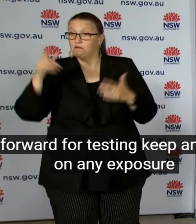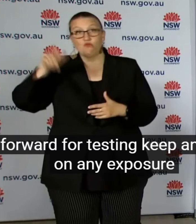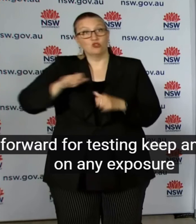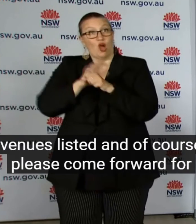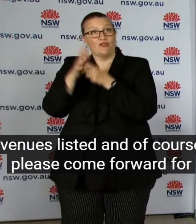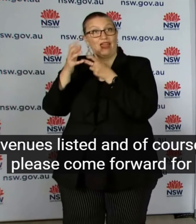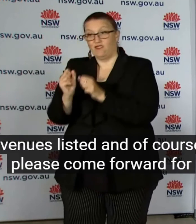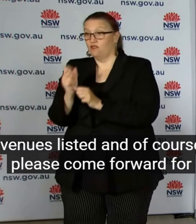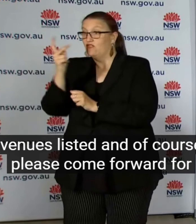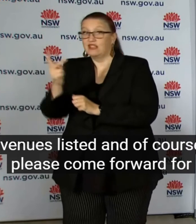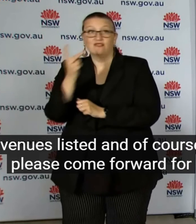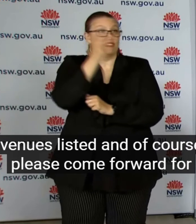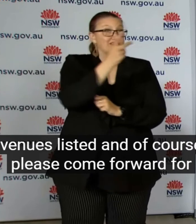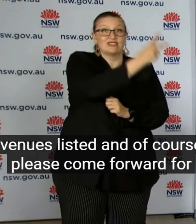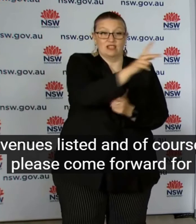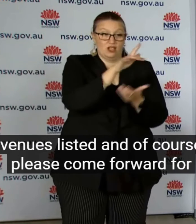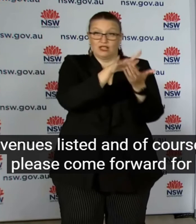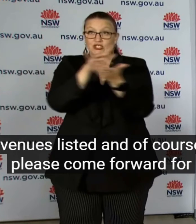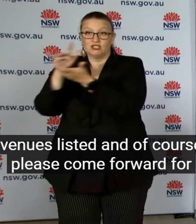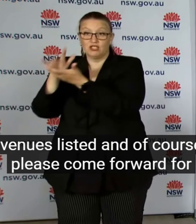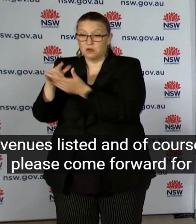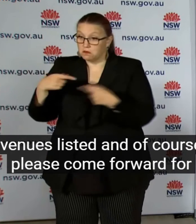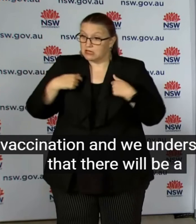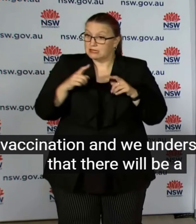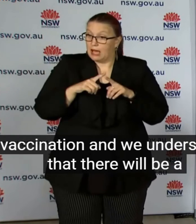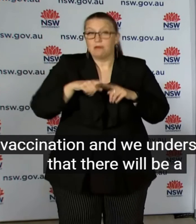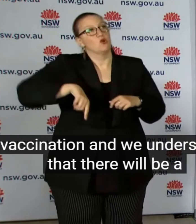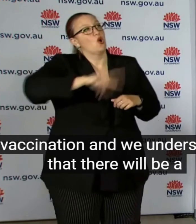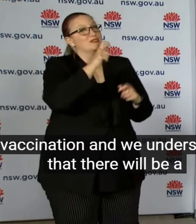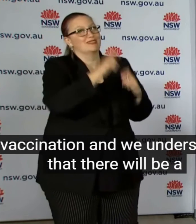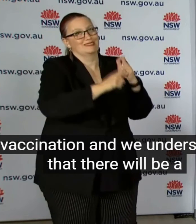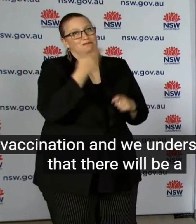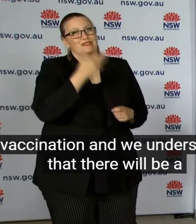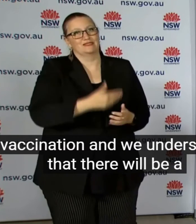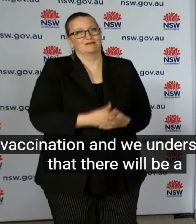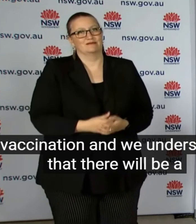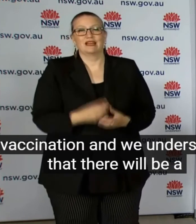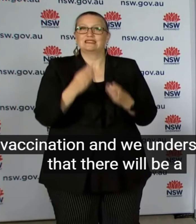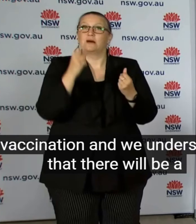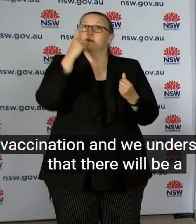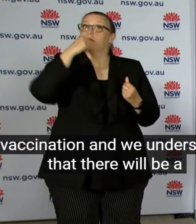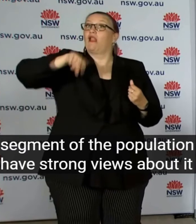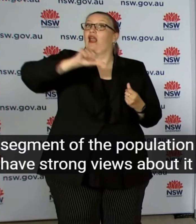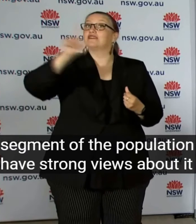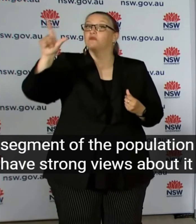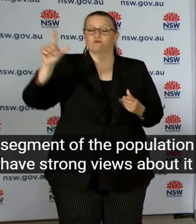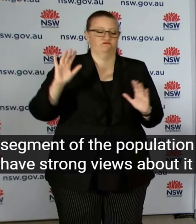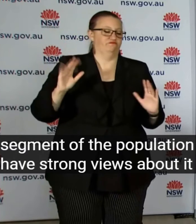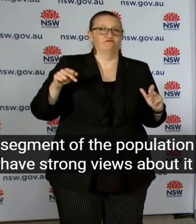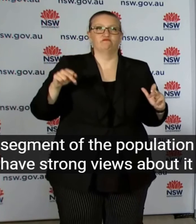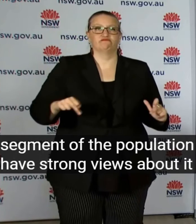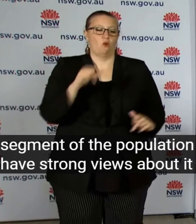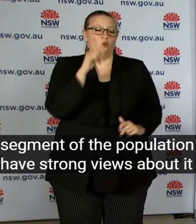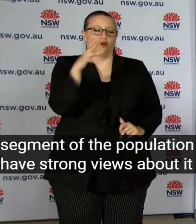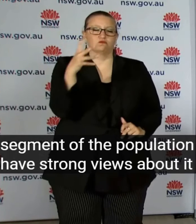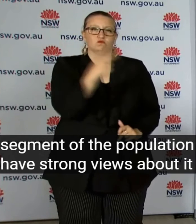course please come forward for vaccination. And we understand that there will be a segment of the population who have strong views about it, but I feel really confident that the